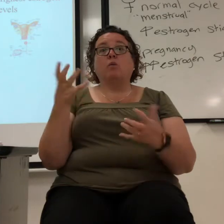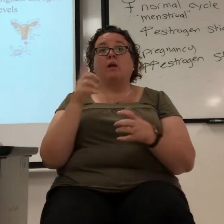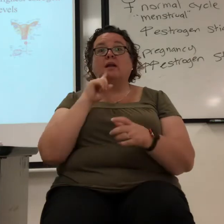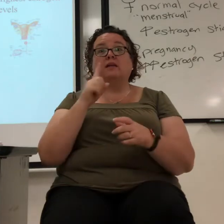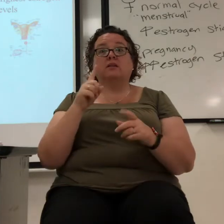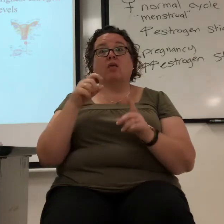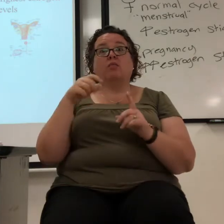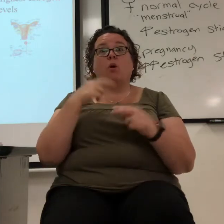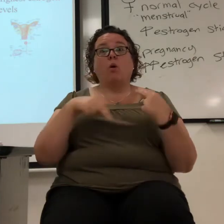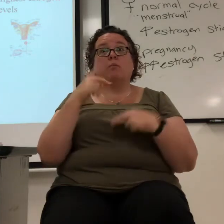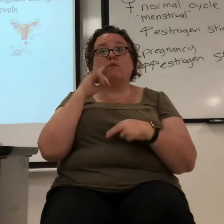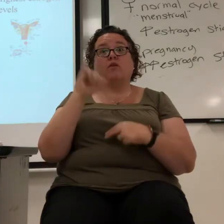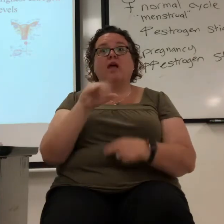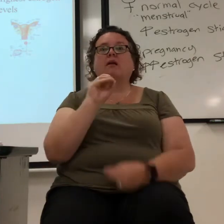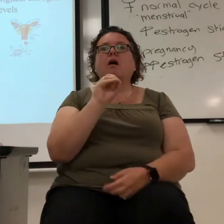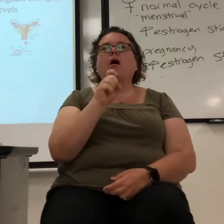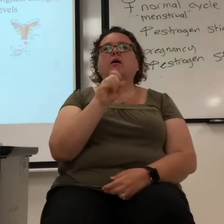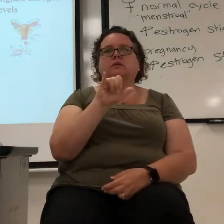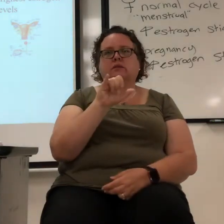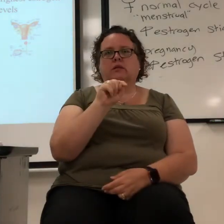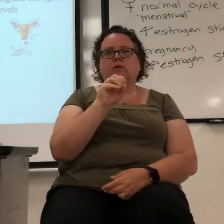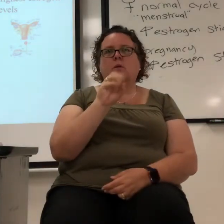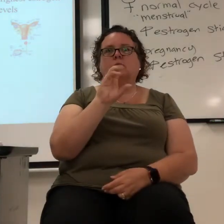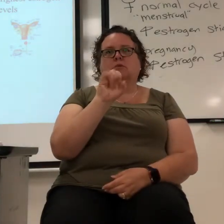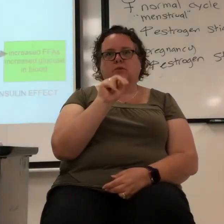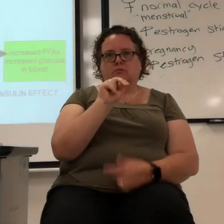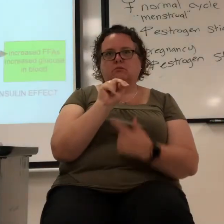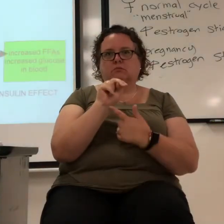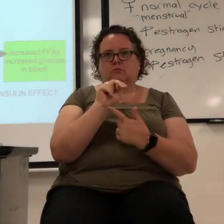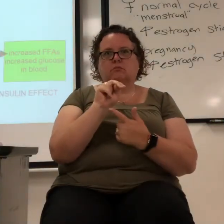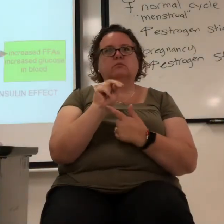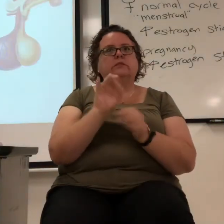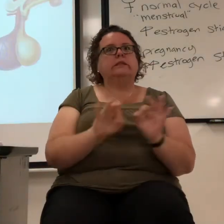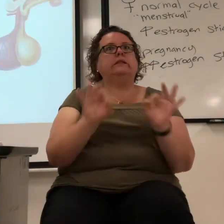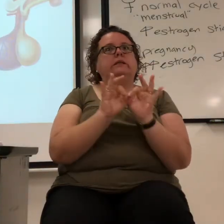Oxytocin, there's two different things. We'll go back to that one.